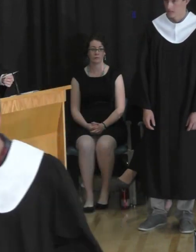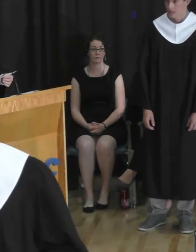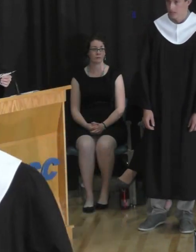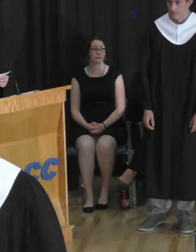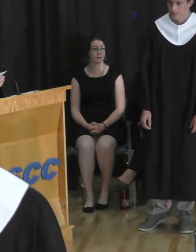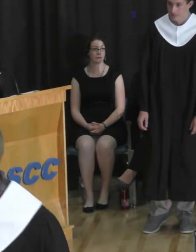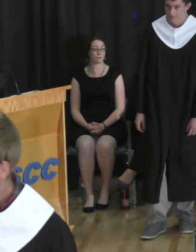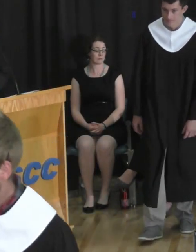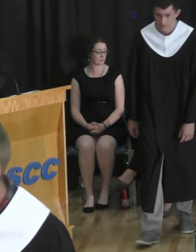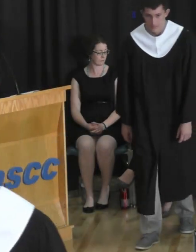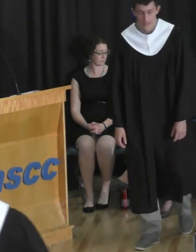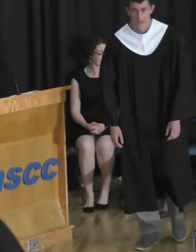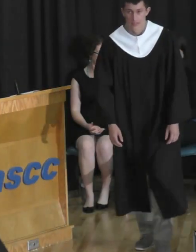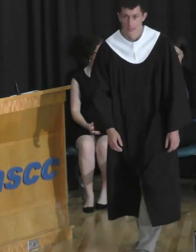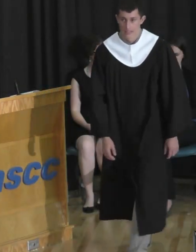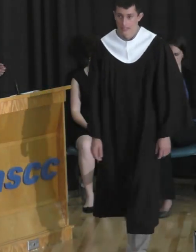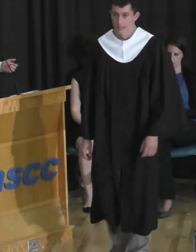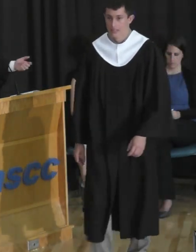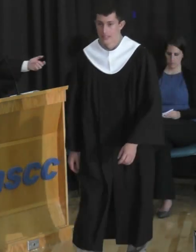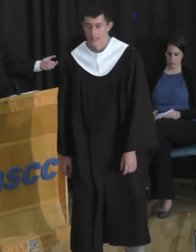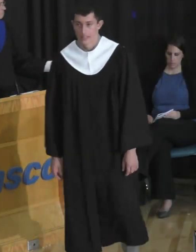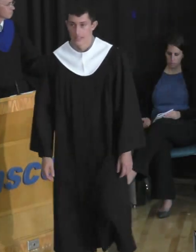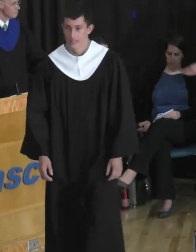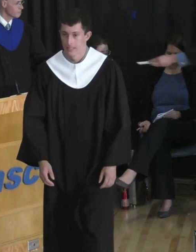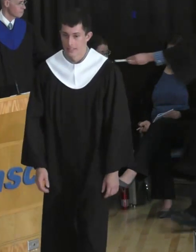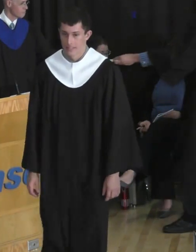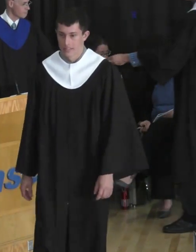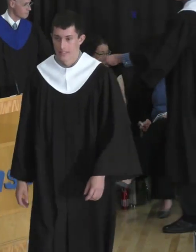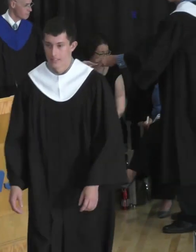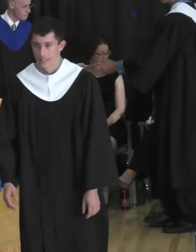Liam Buchanan.